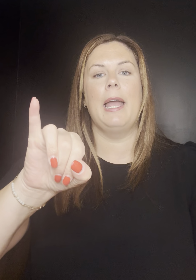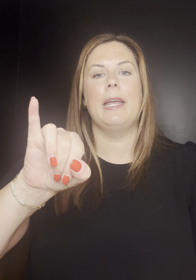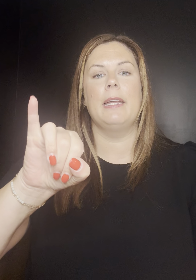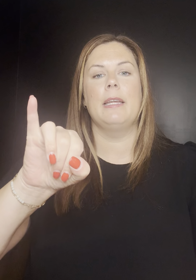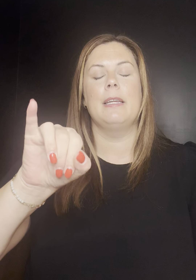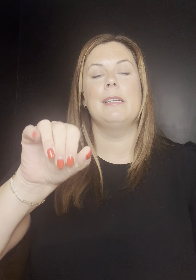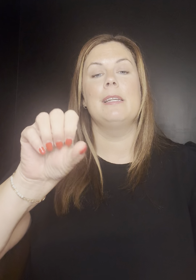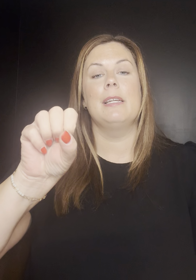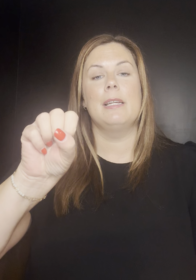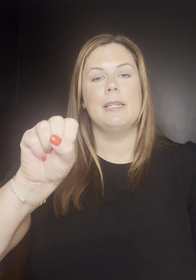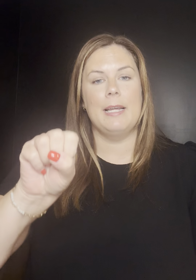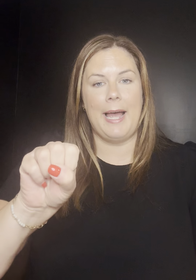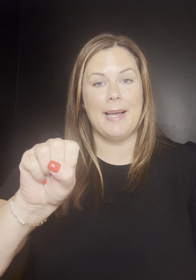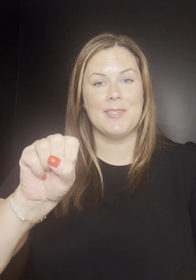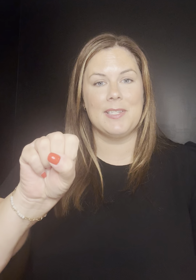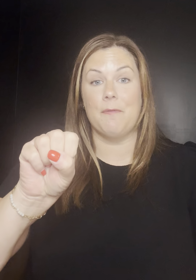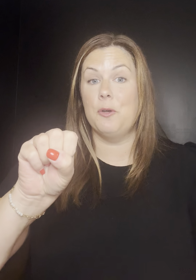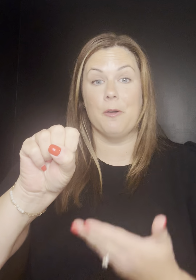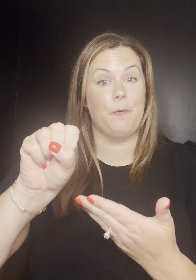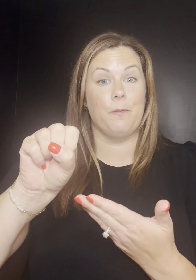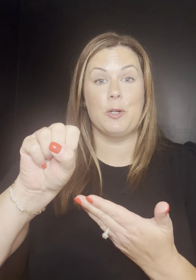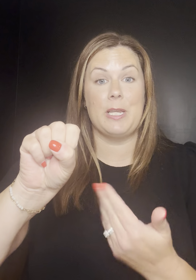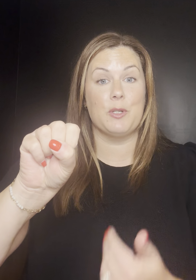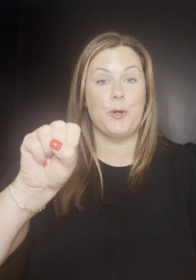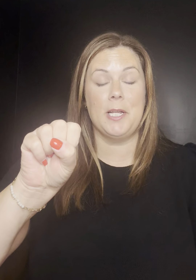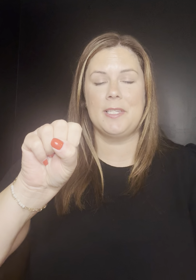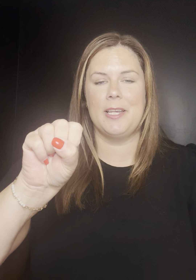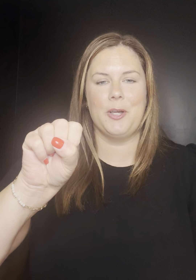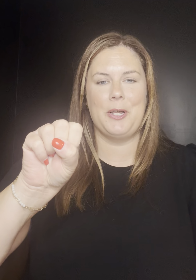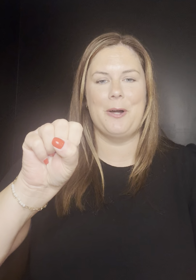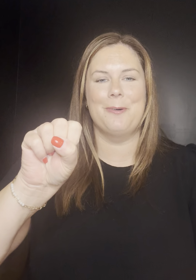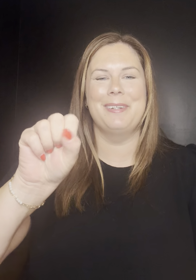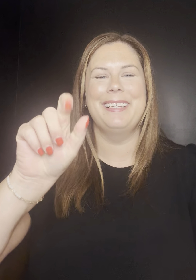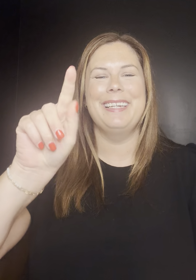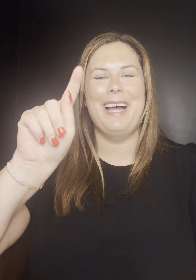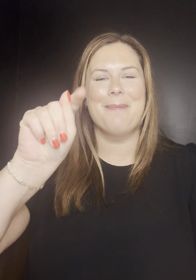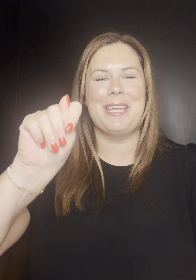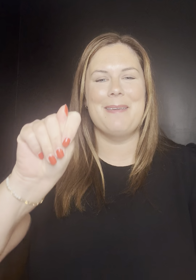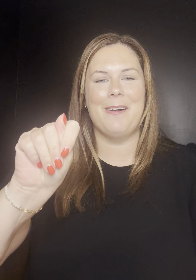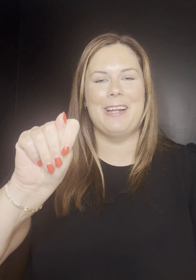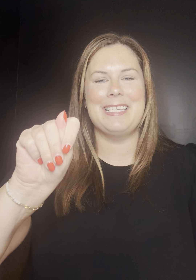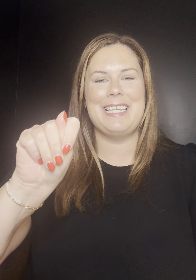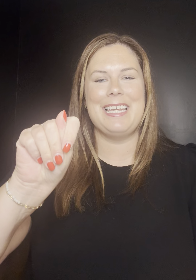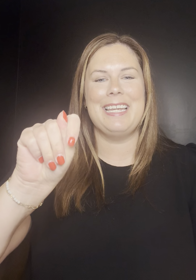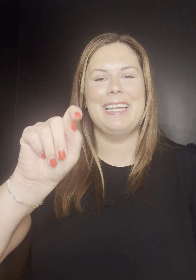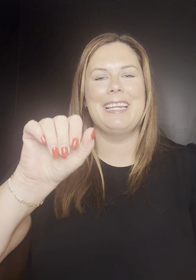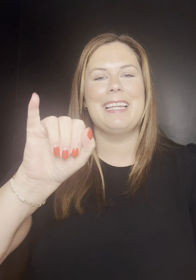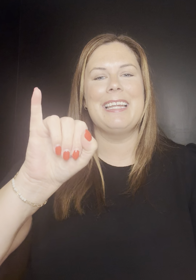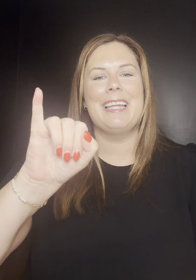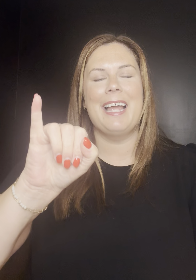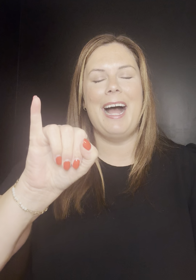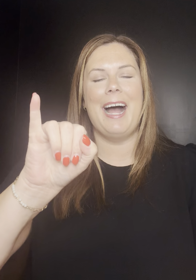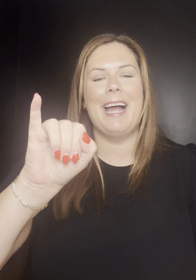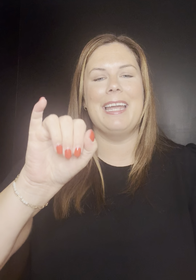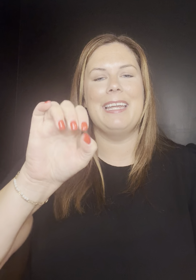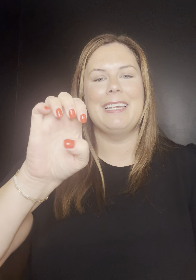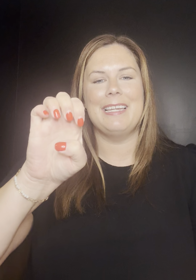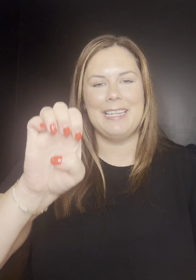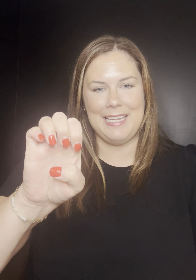I, S. If your first name is Chris, there you go. I'm gonna keep going. T, I,